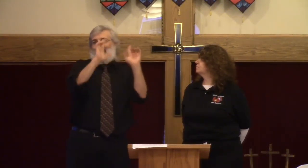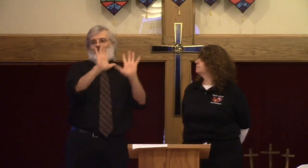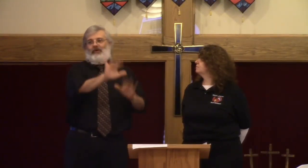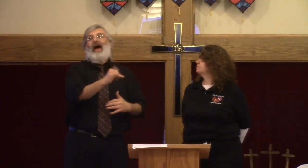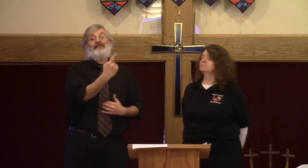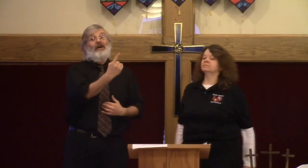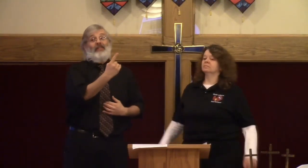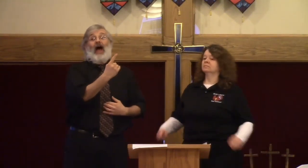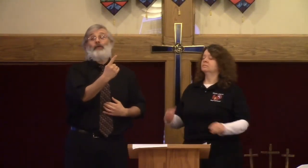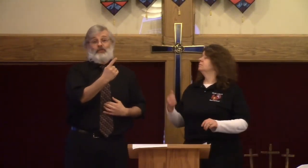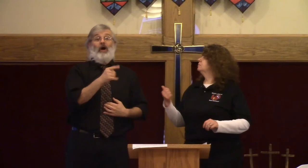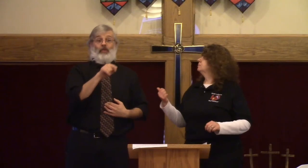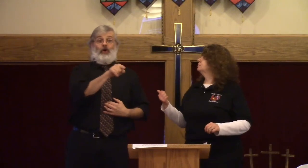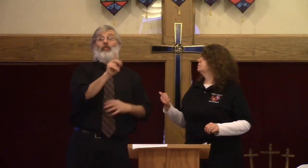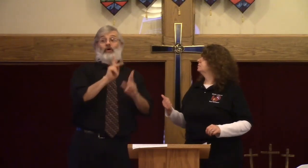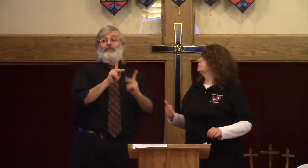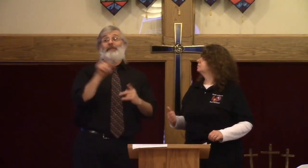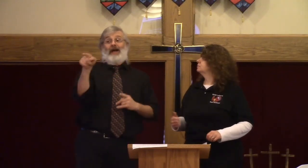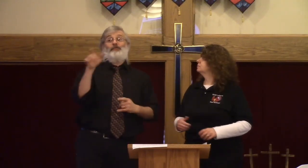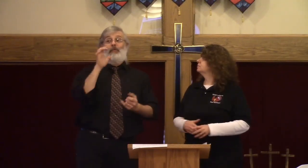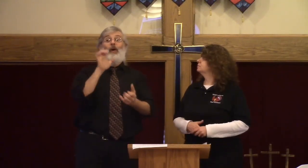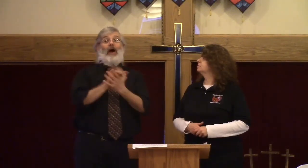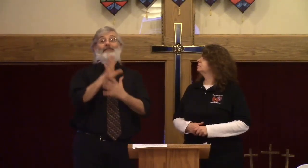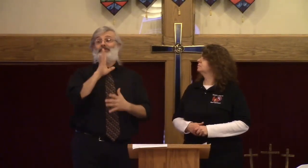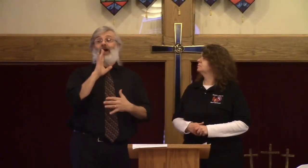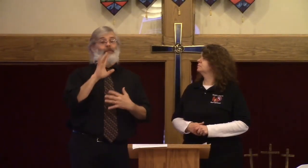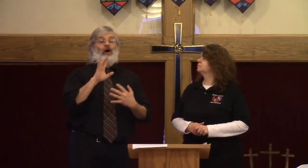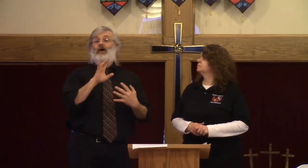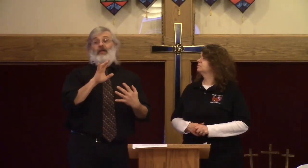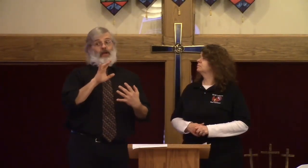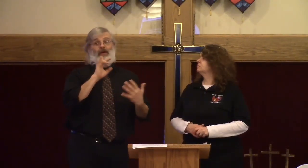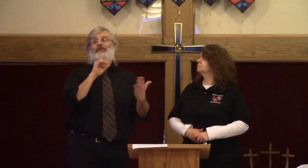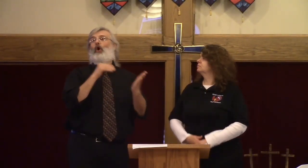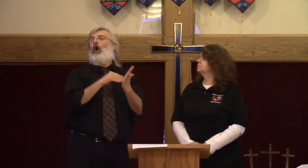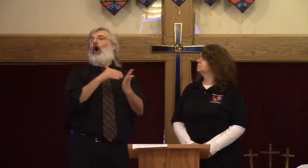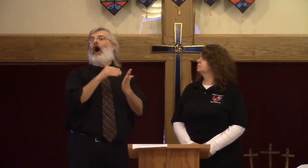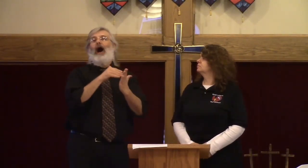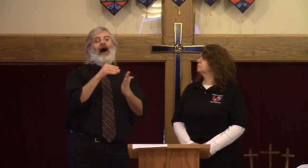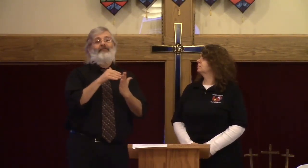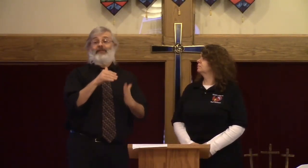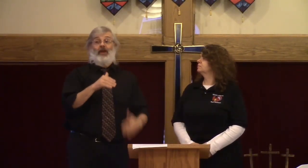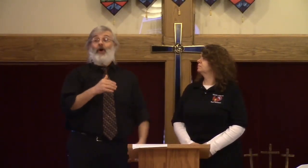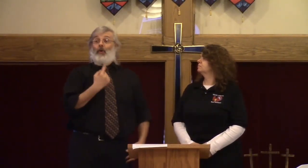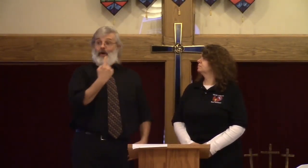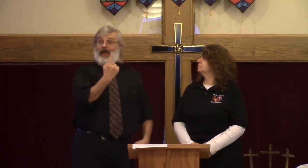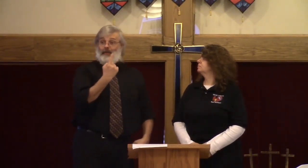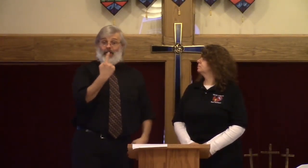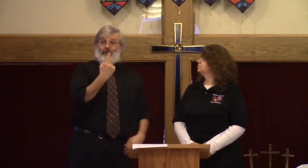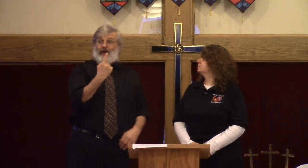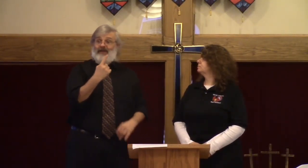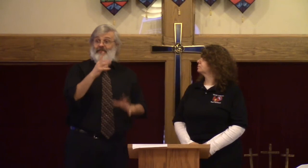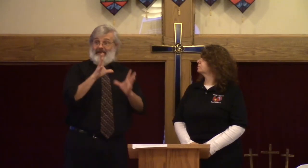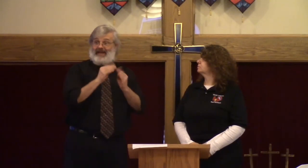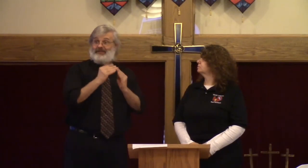so that was one. Those people. That's what my wife was talking about. It was off, and one of the meetings, one